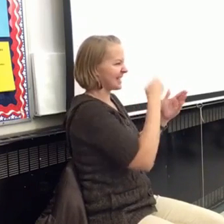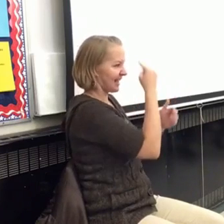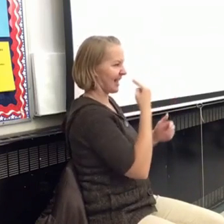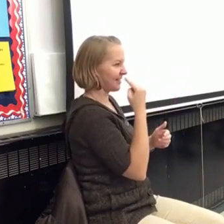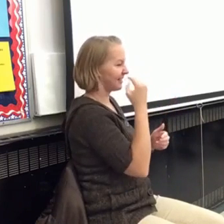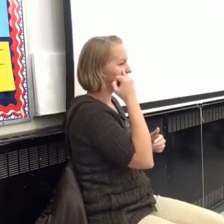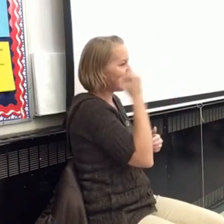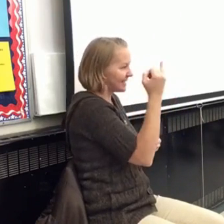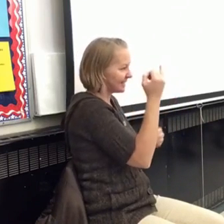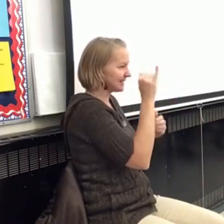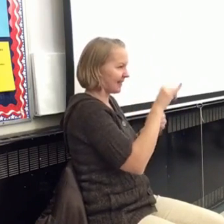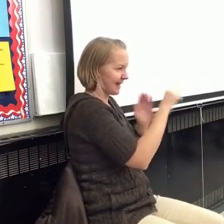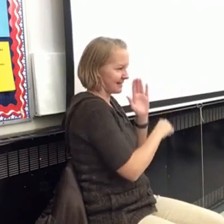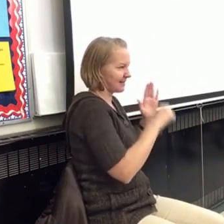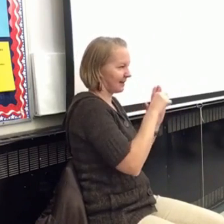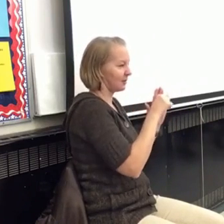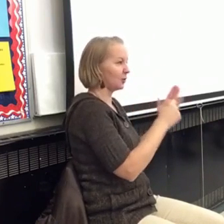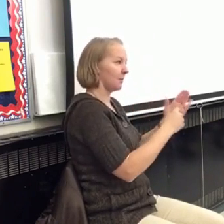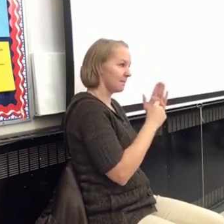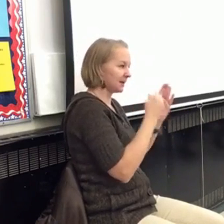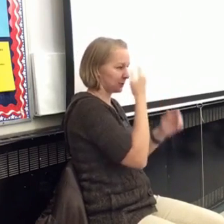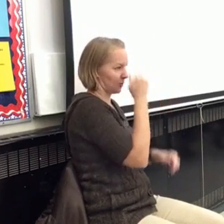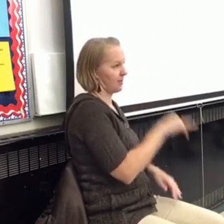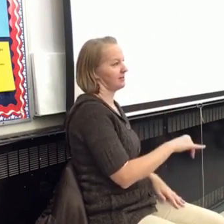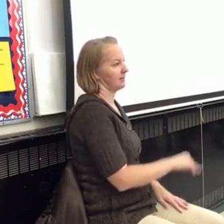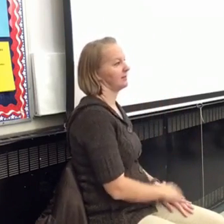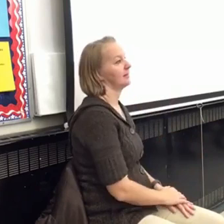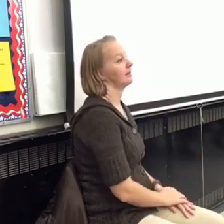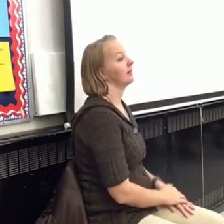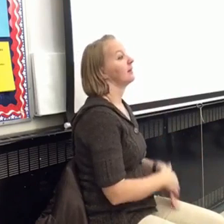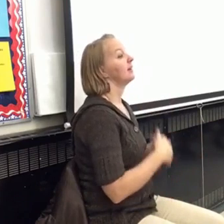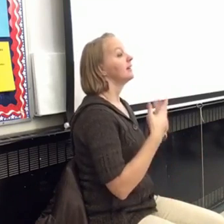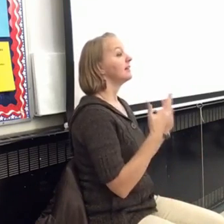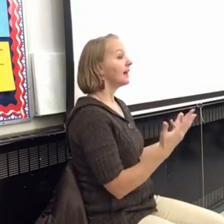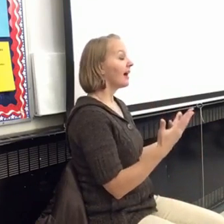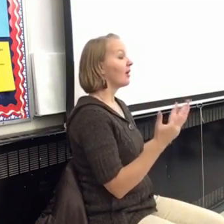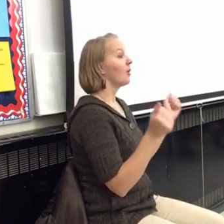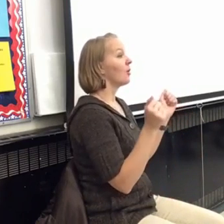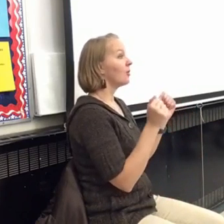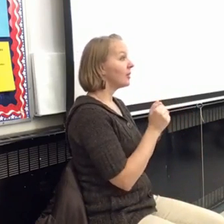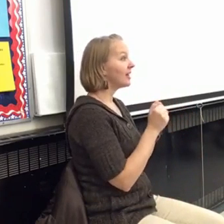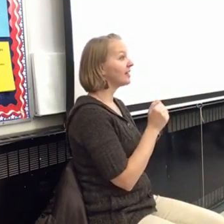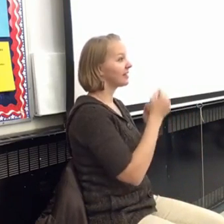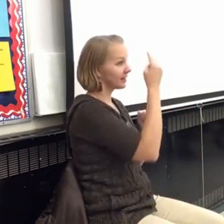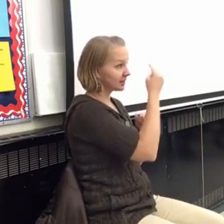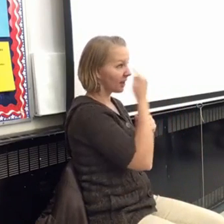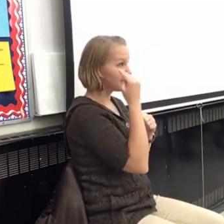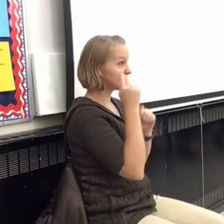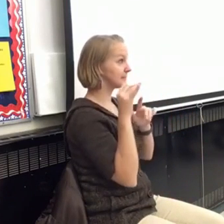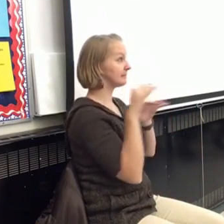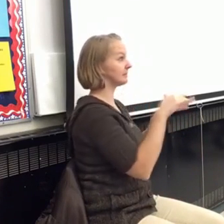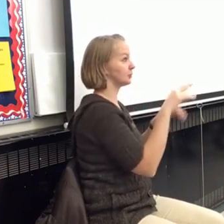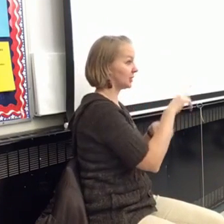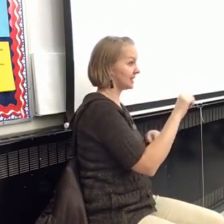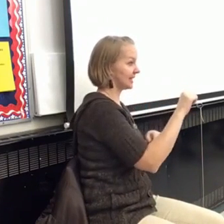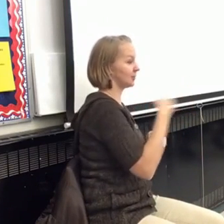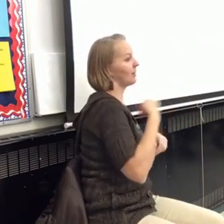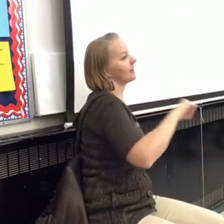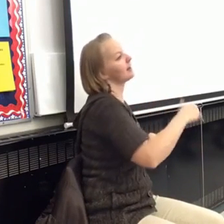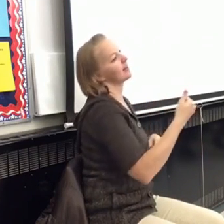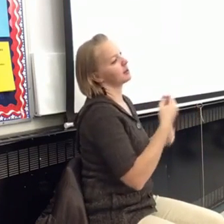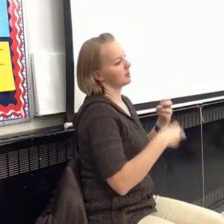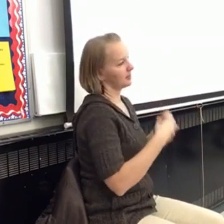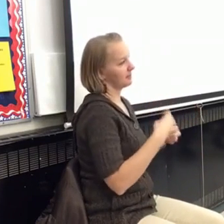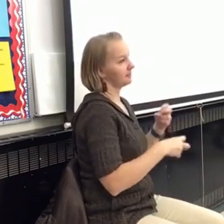this mid-time. You must know this. Now, with all Catholicism coming into the United States, you have another problem. You